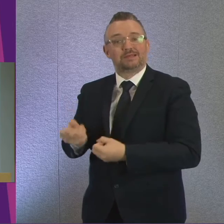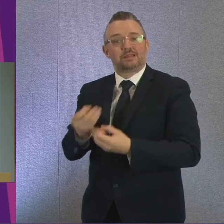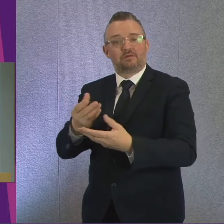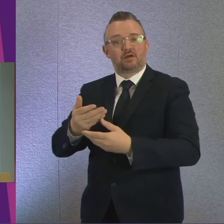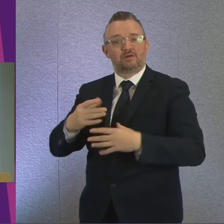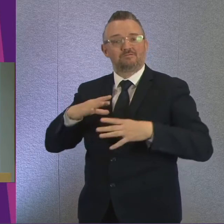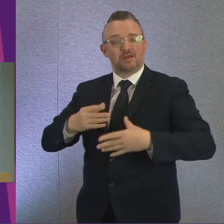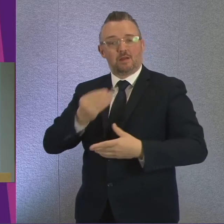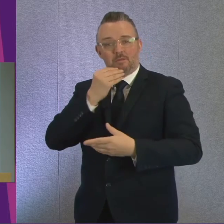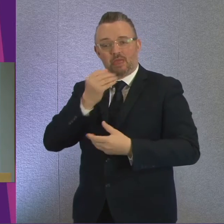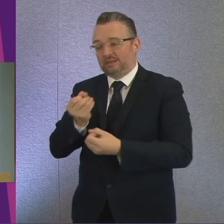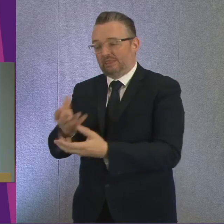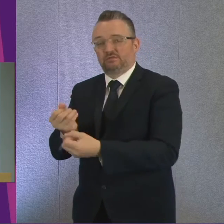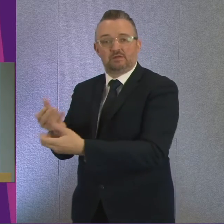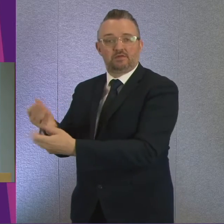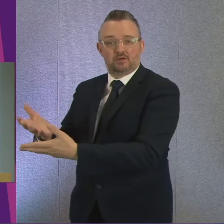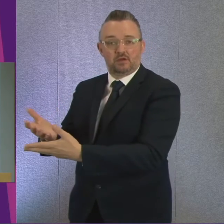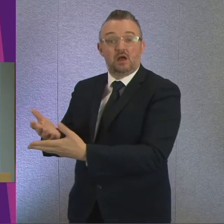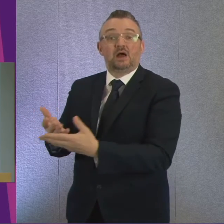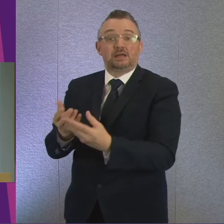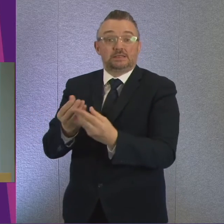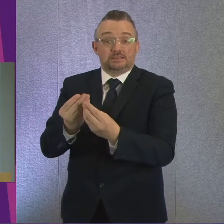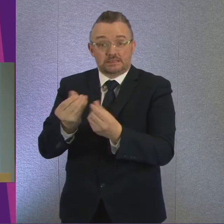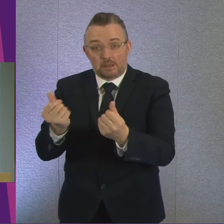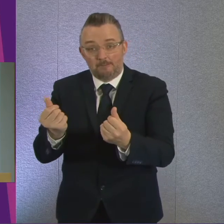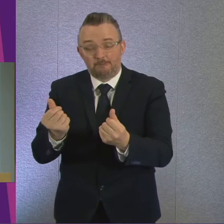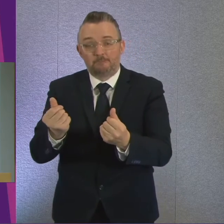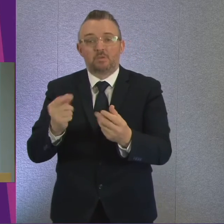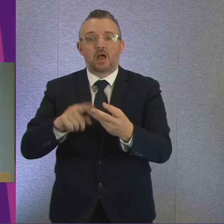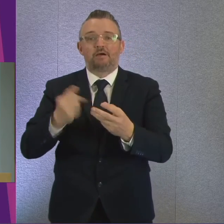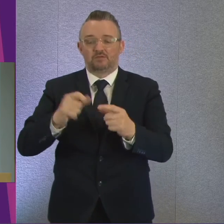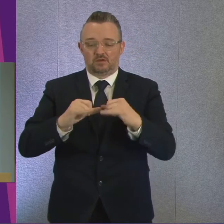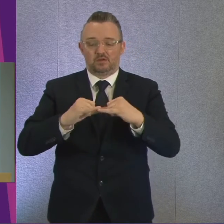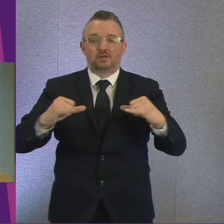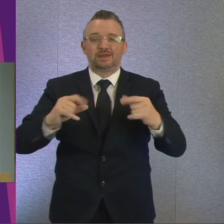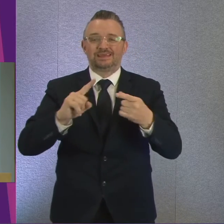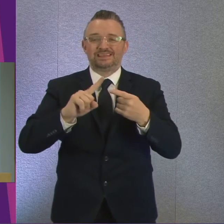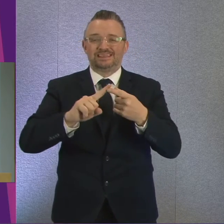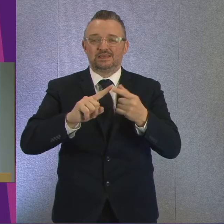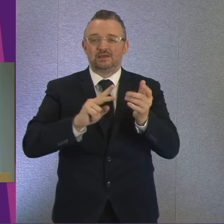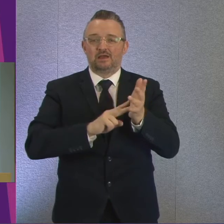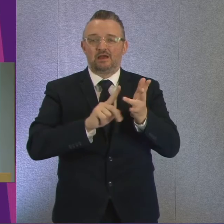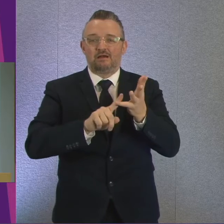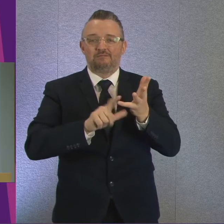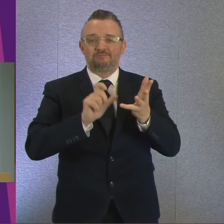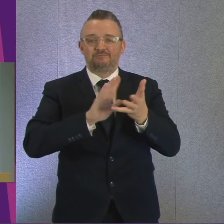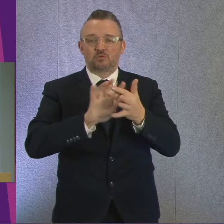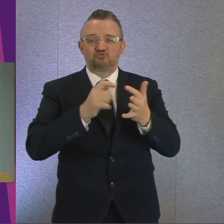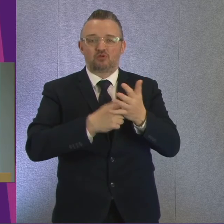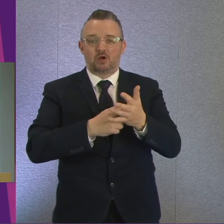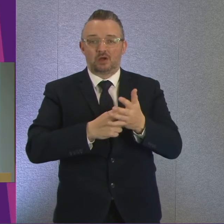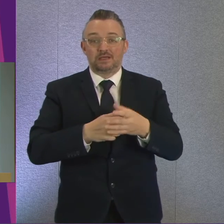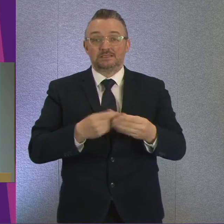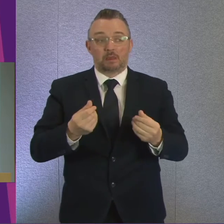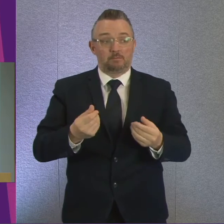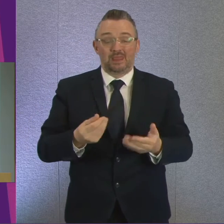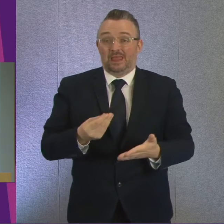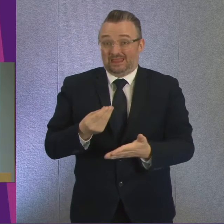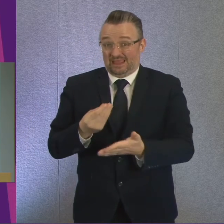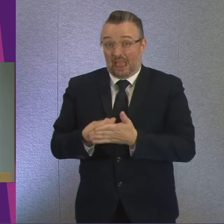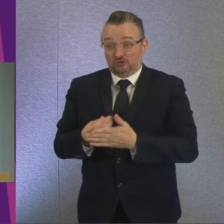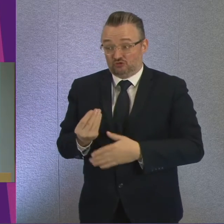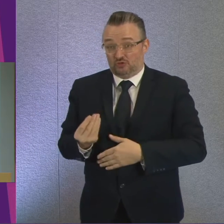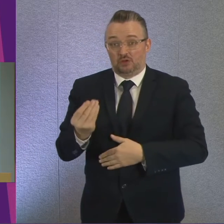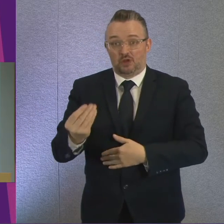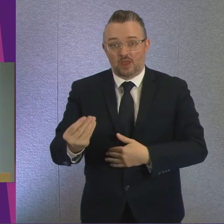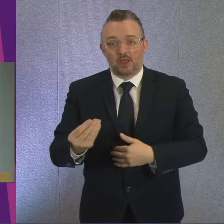some are being provided in terms of e-vouchers, some are being provided in terms of cash should the person,